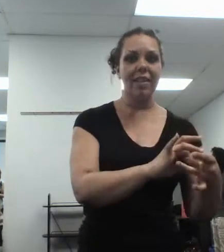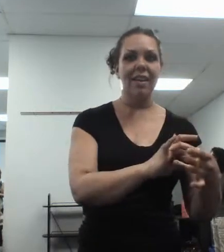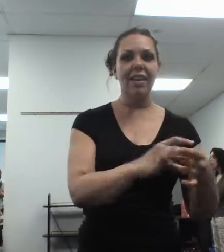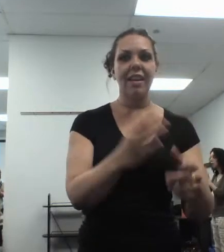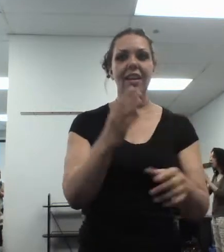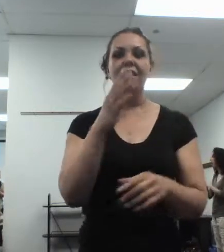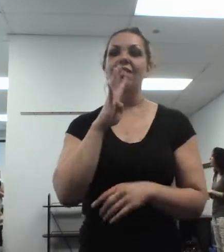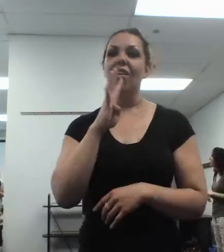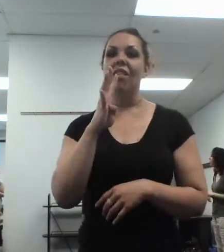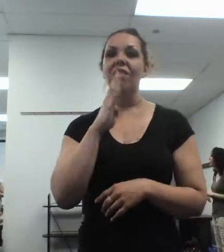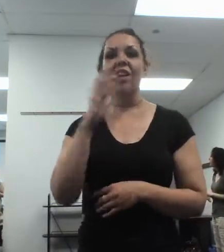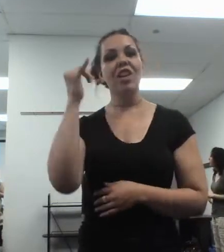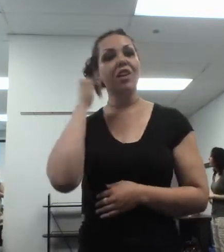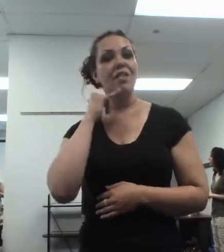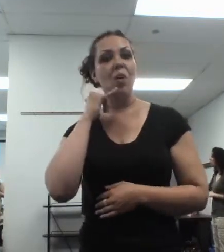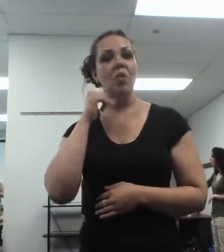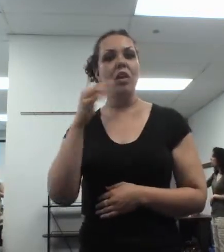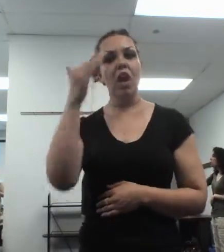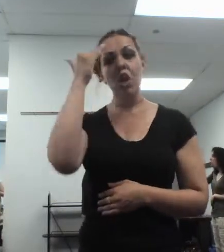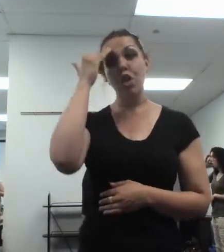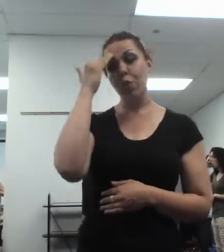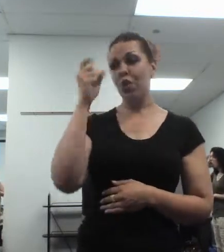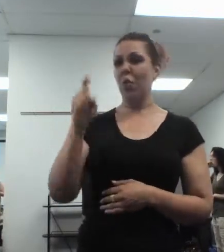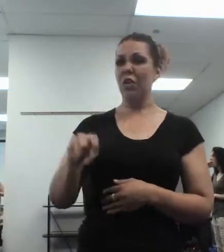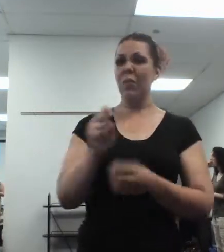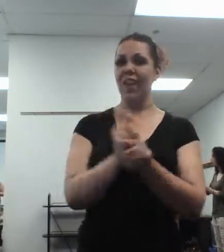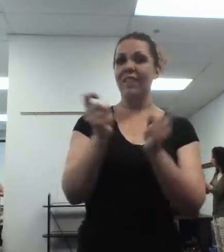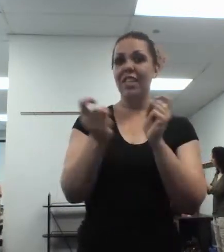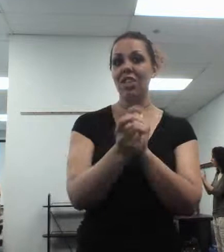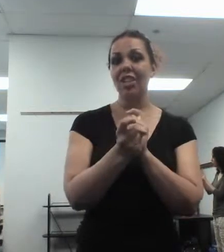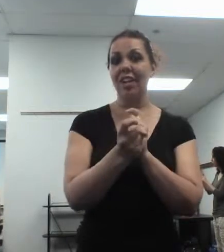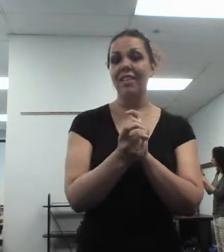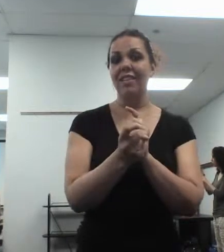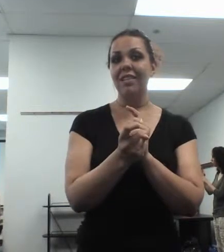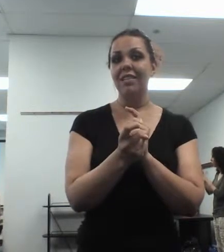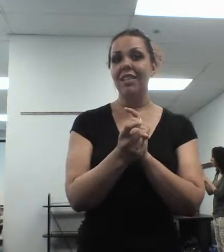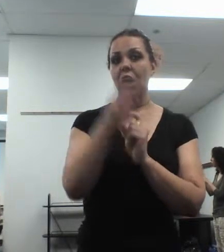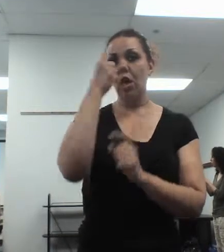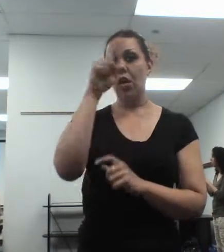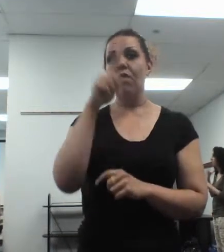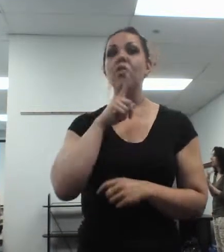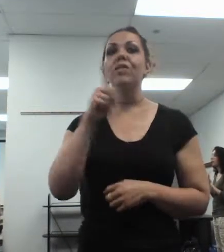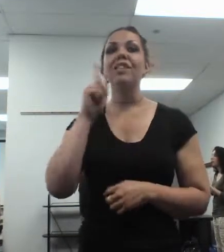you have to change that a little bit so that deaf people understand it. Call waiting.